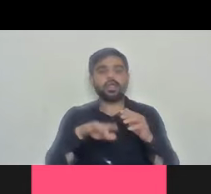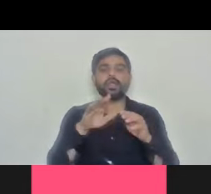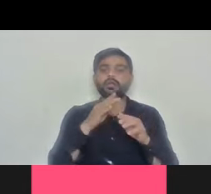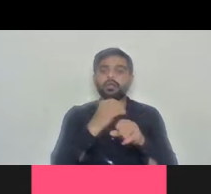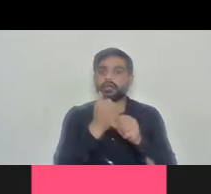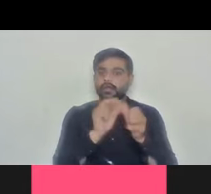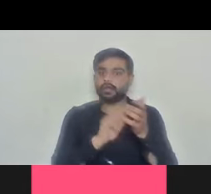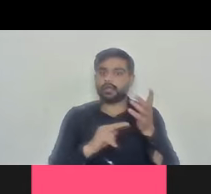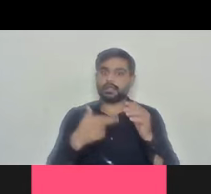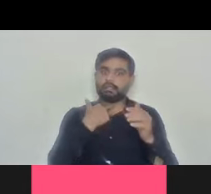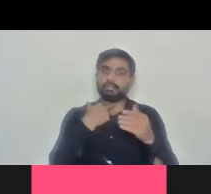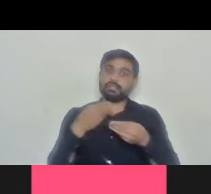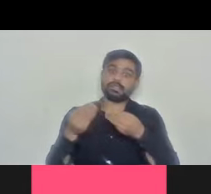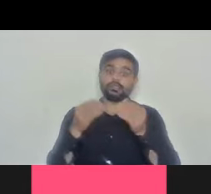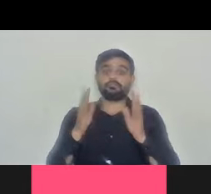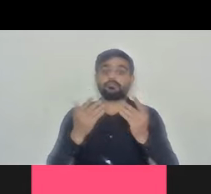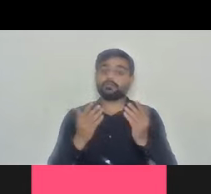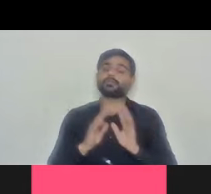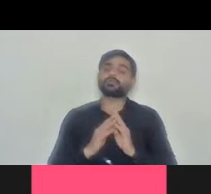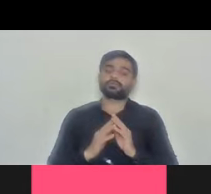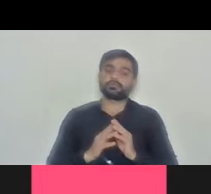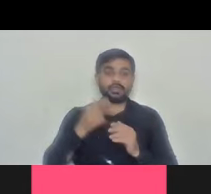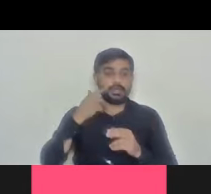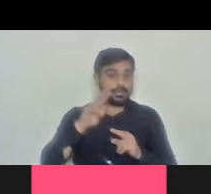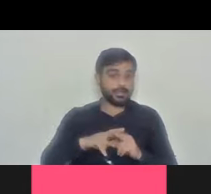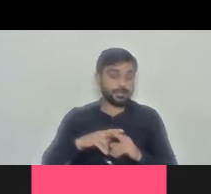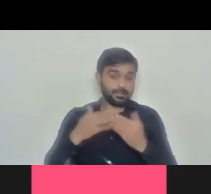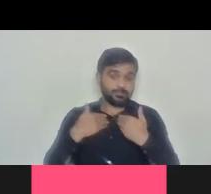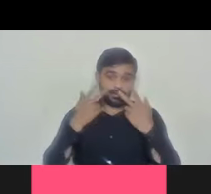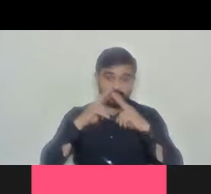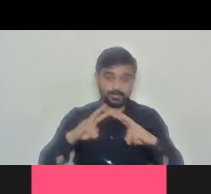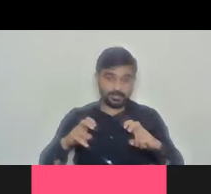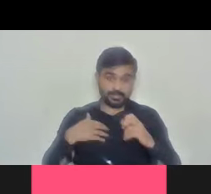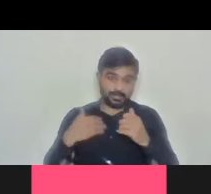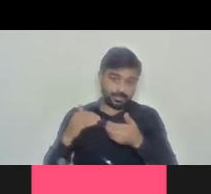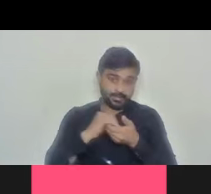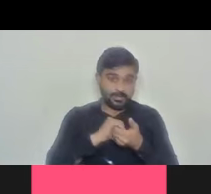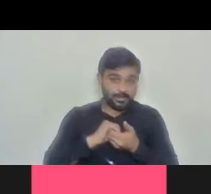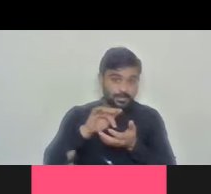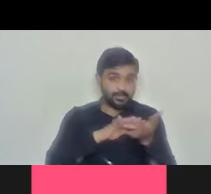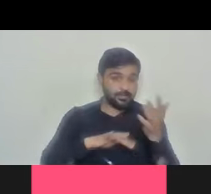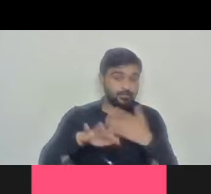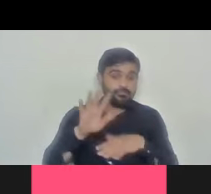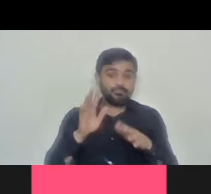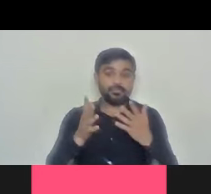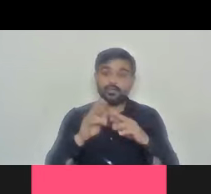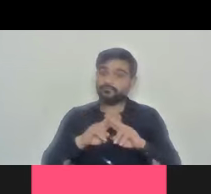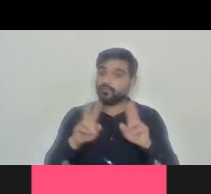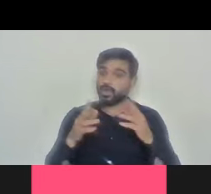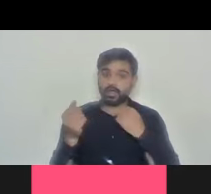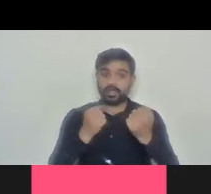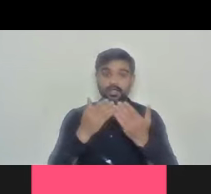risks clear to you. So if I am, as a researcher, if I'm engaging in such areas, or maybe not only physical